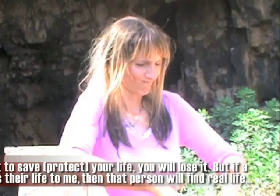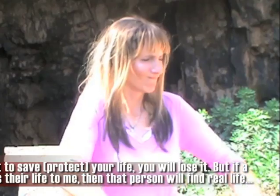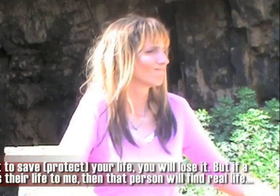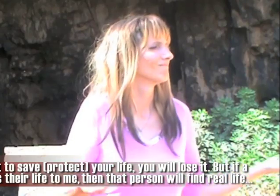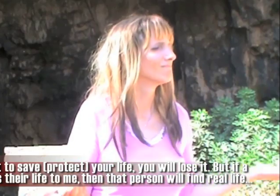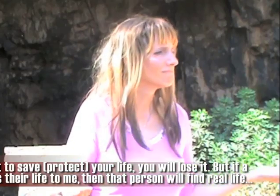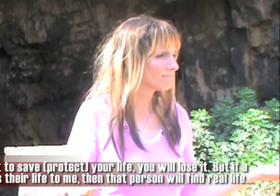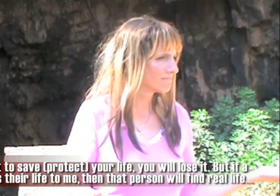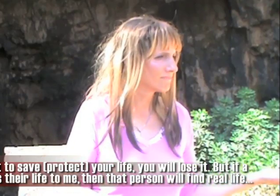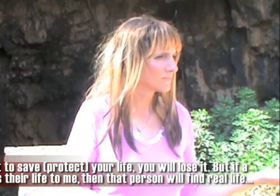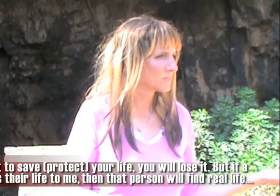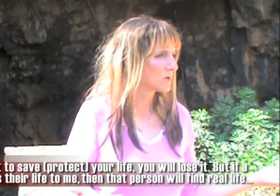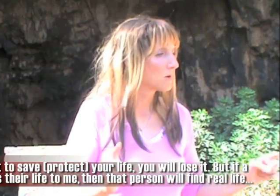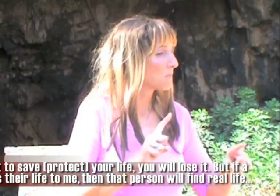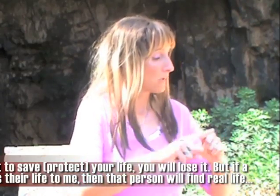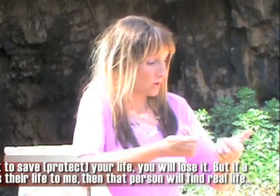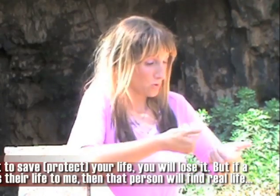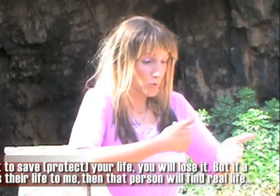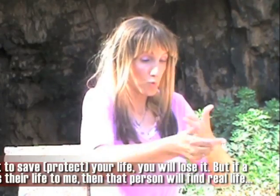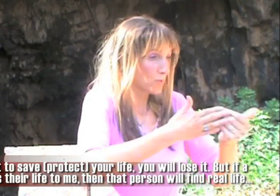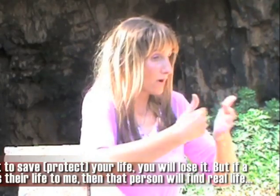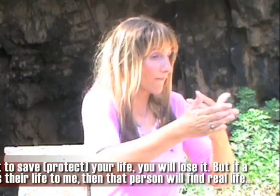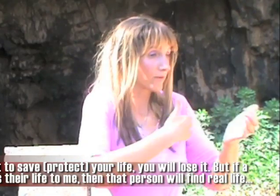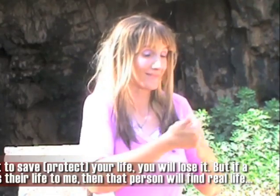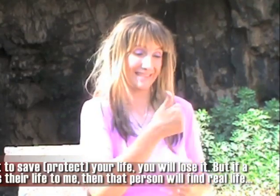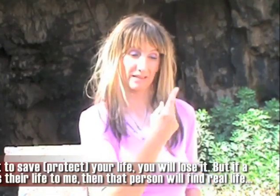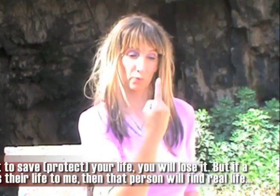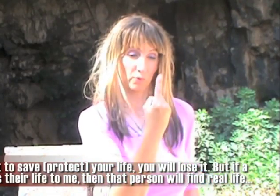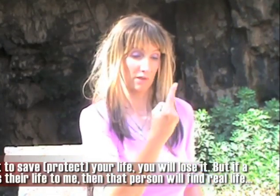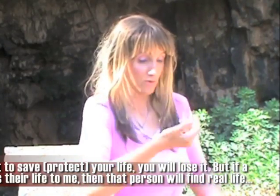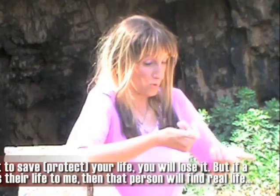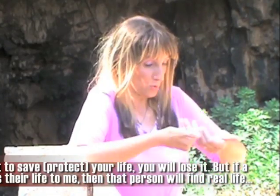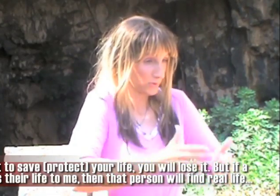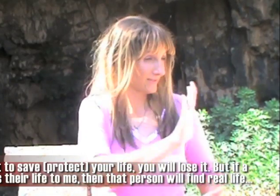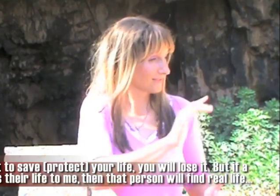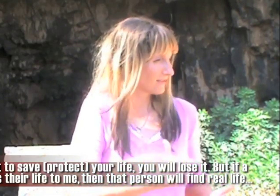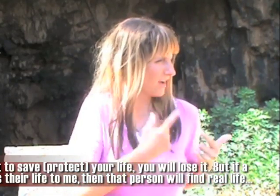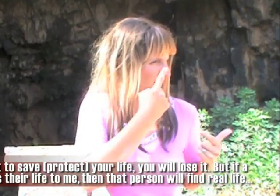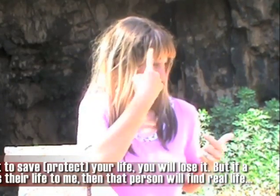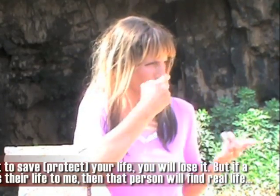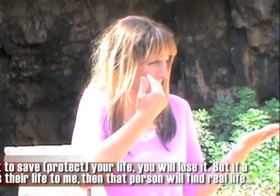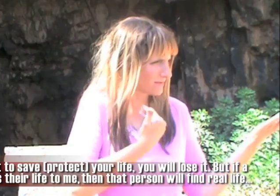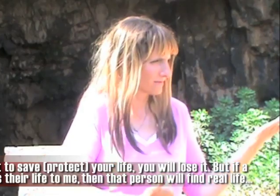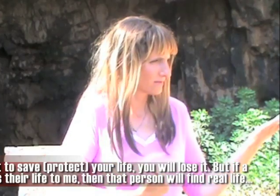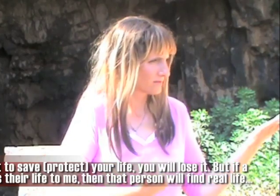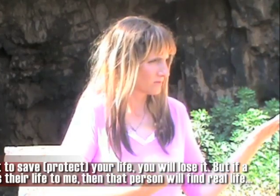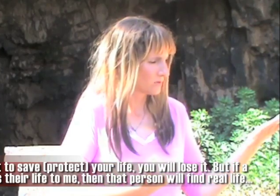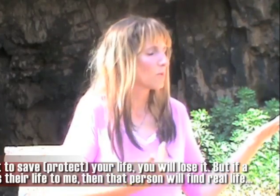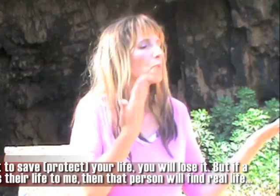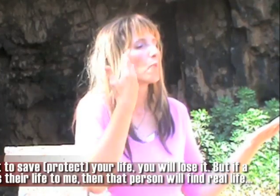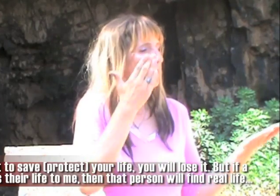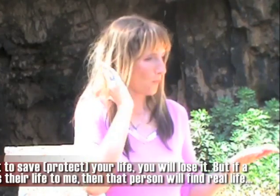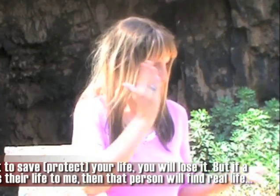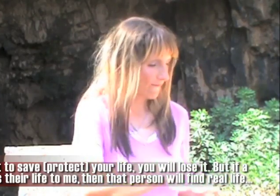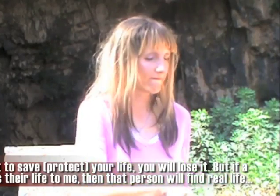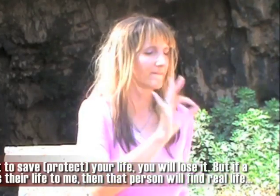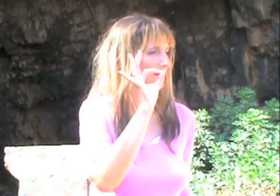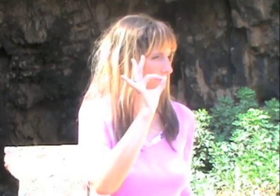it. But whoever loses their life for me will find